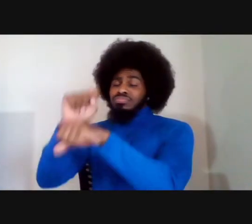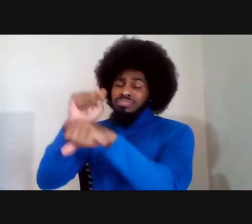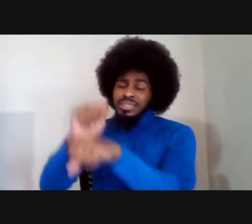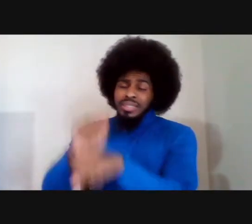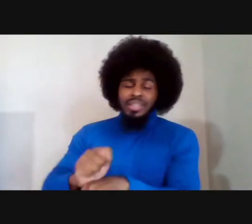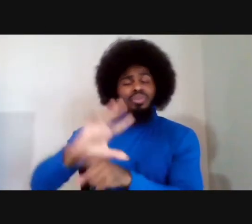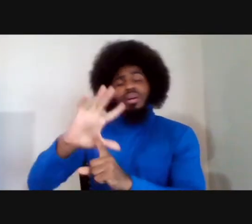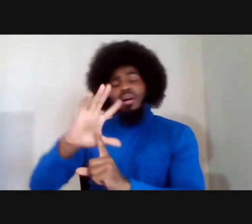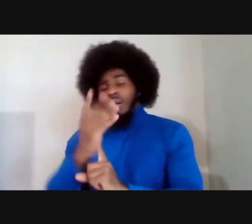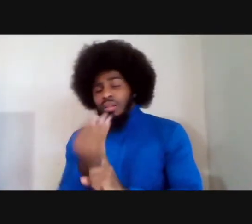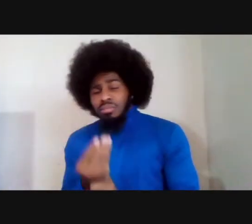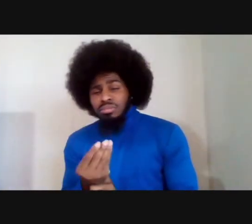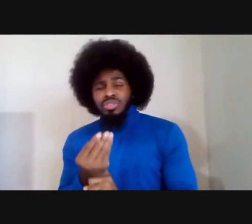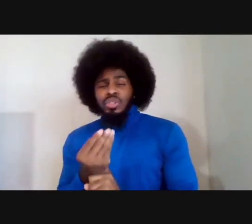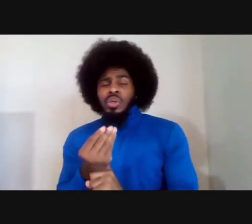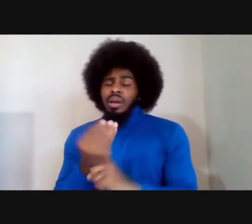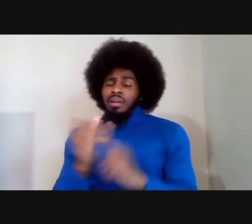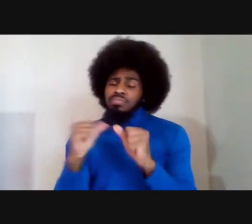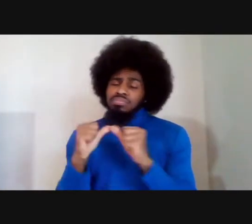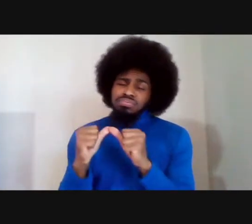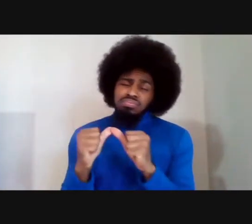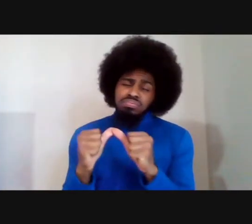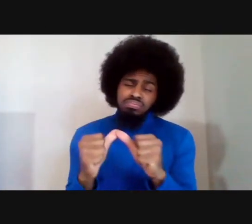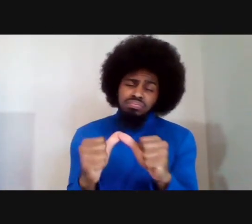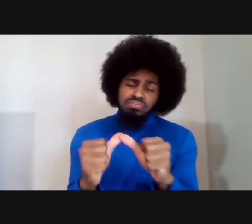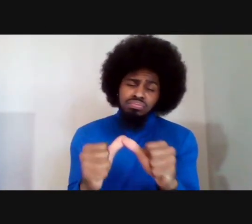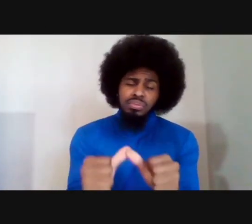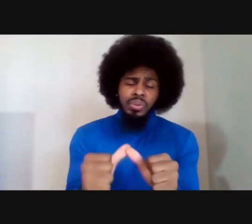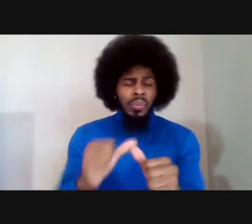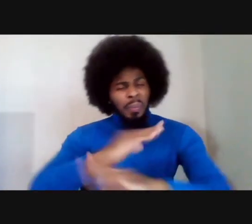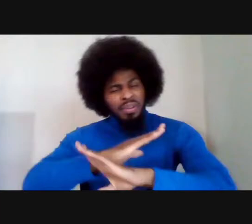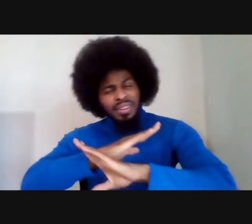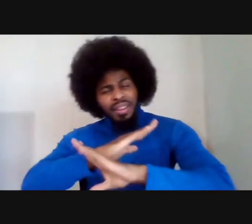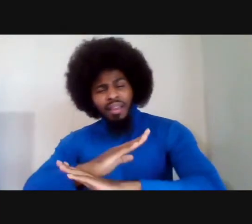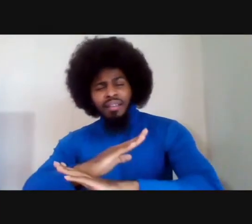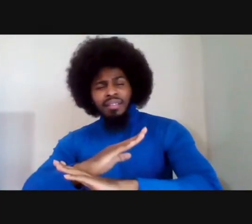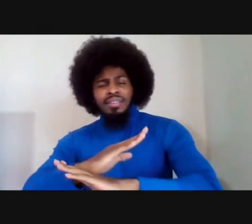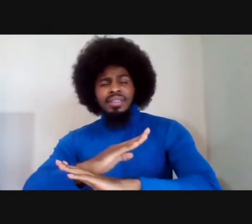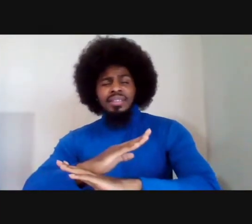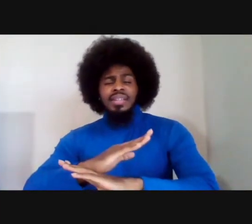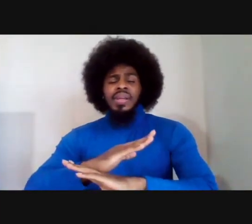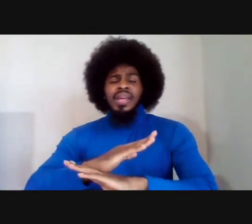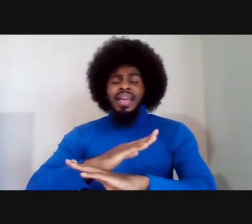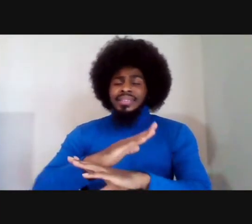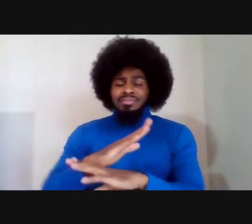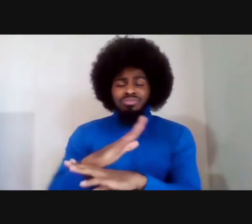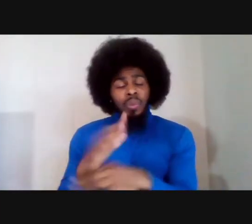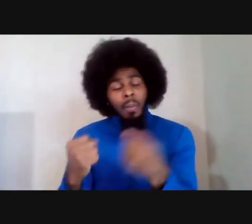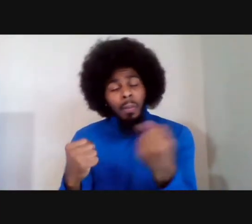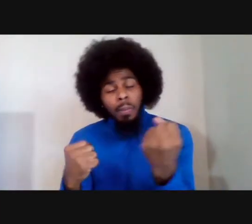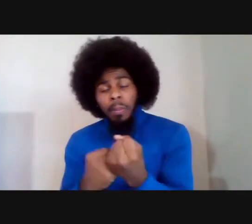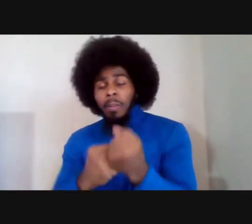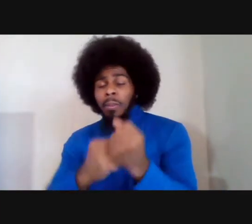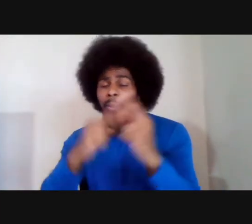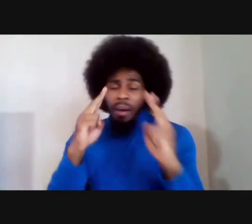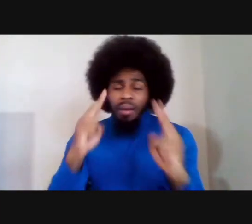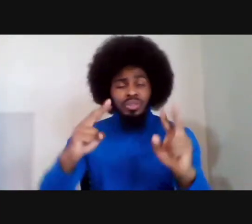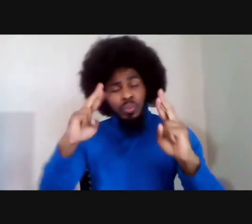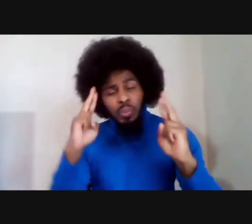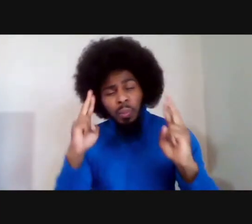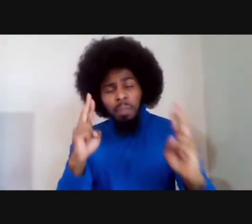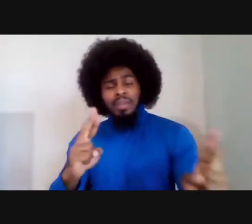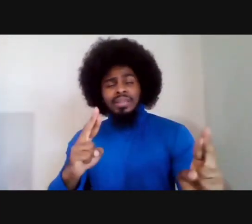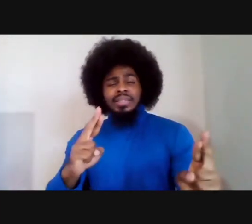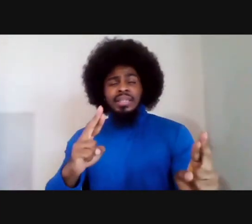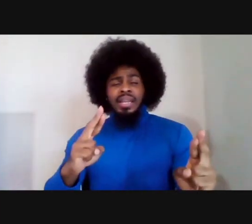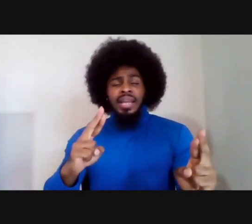culture remain uplifted and protected by action that reaches beyond land acknowledgments into change that will